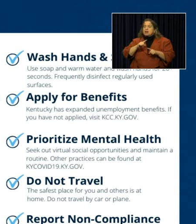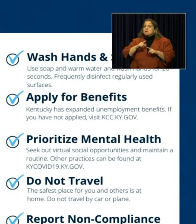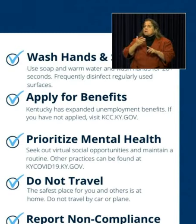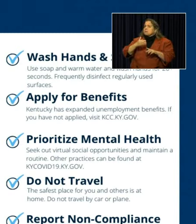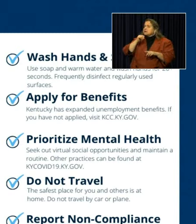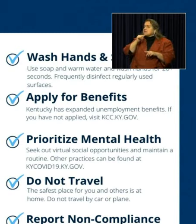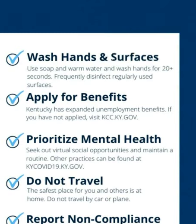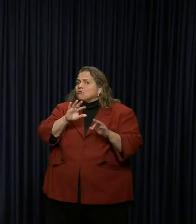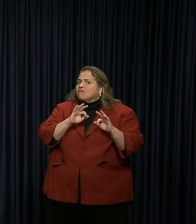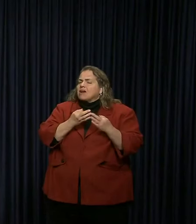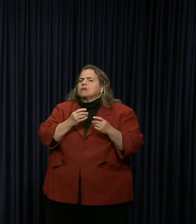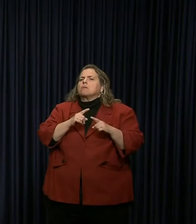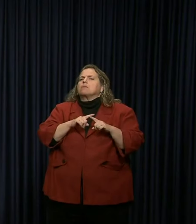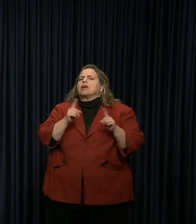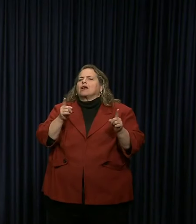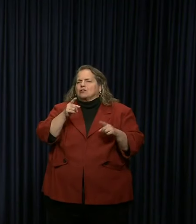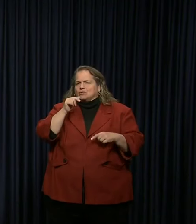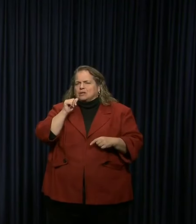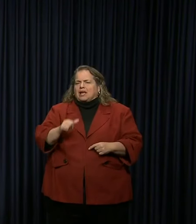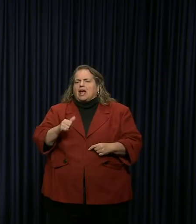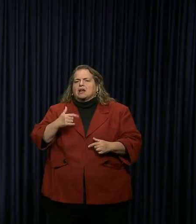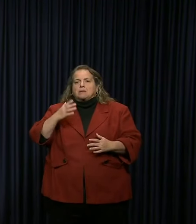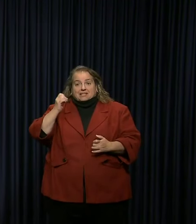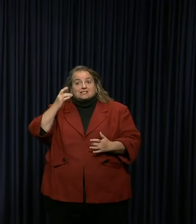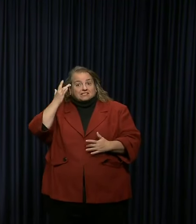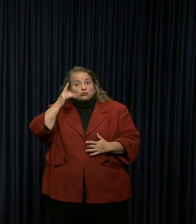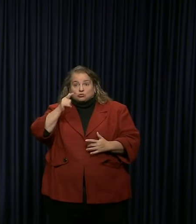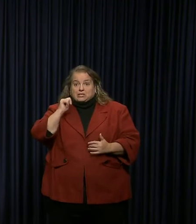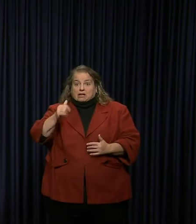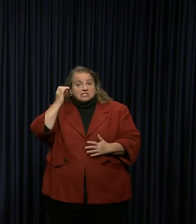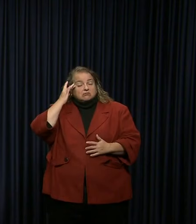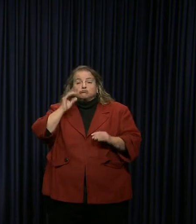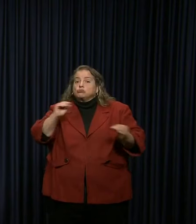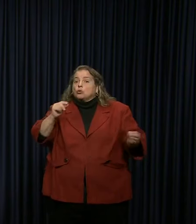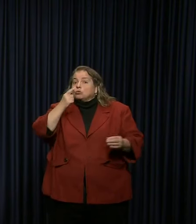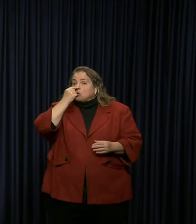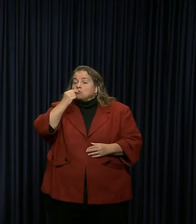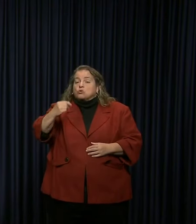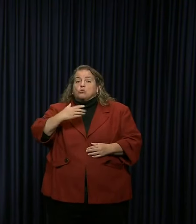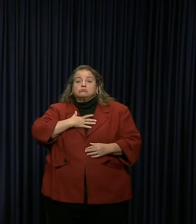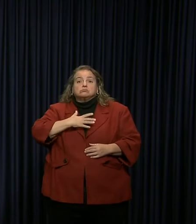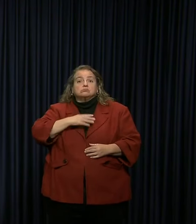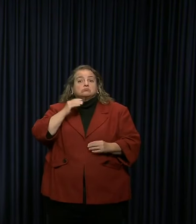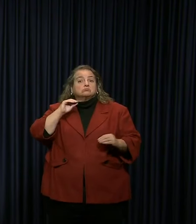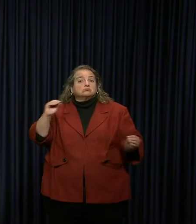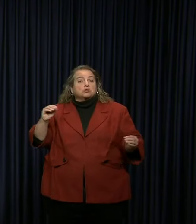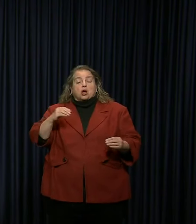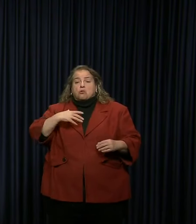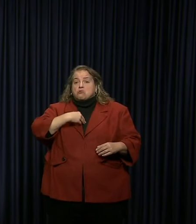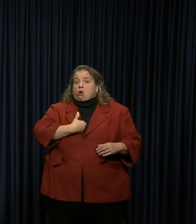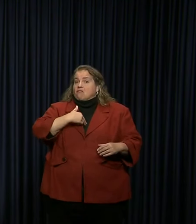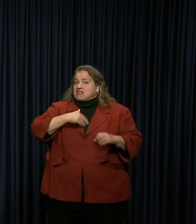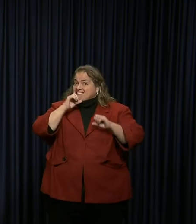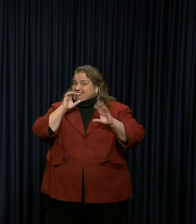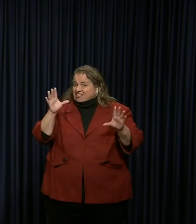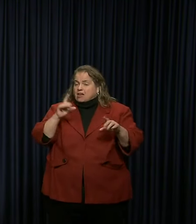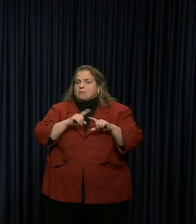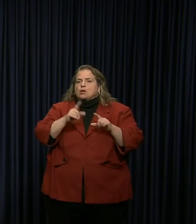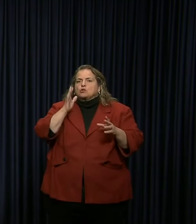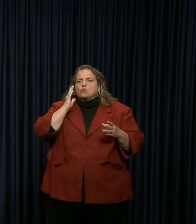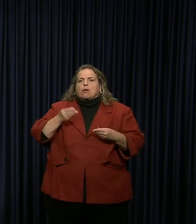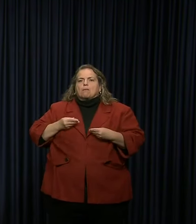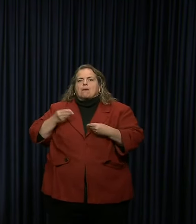immediate family. But you could be asymptomatic, and a lot of people are, and you pass it to somebody else who passes it to somebody else, and